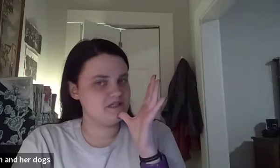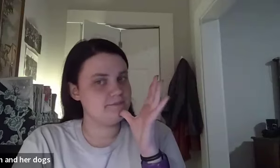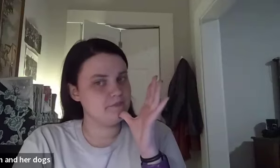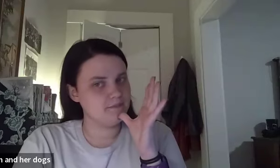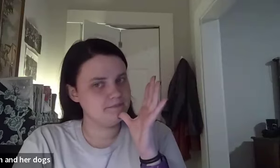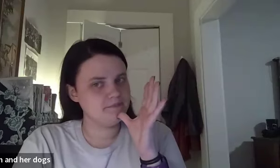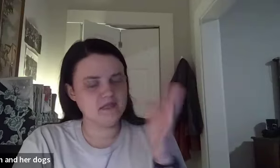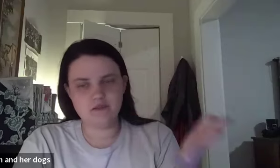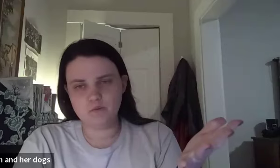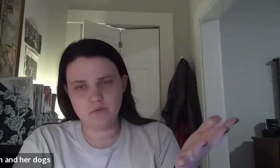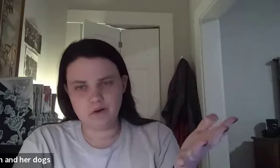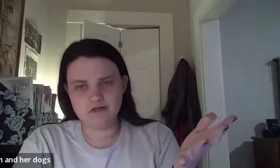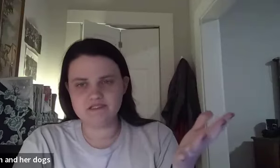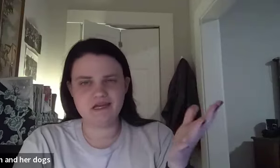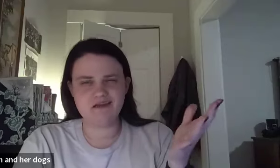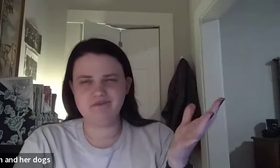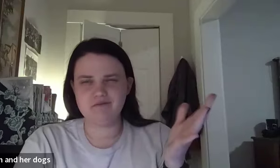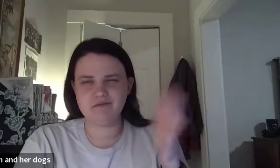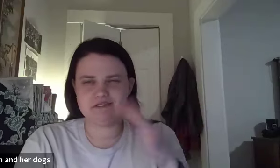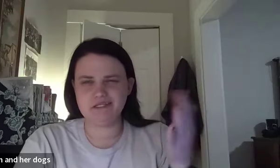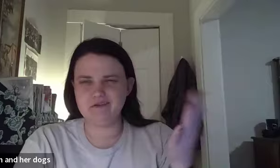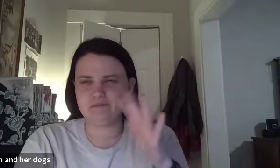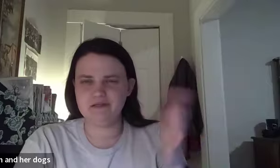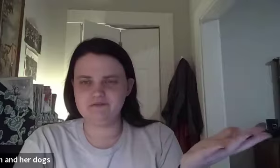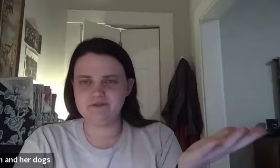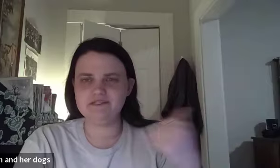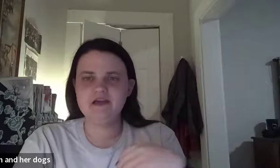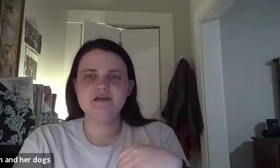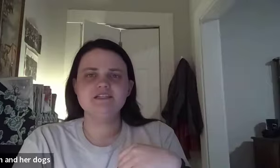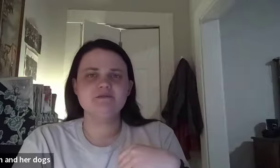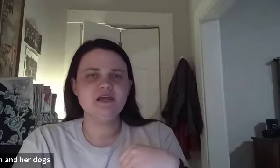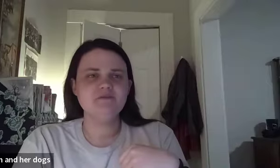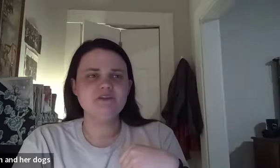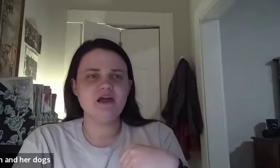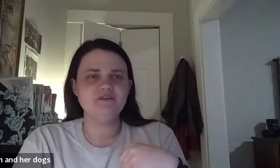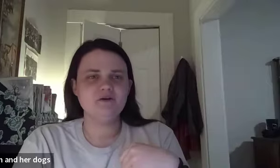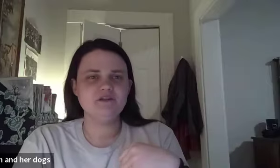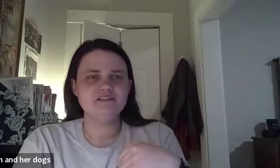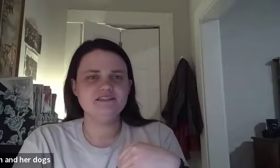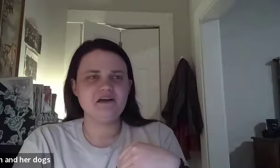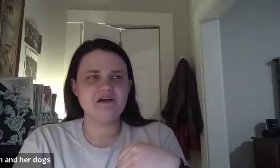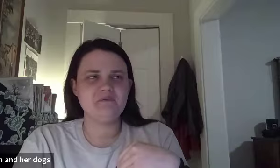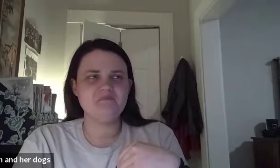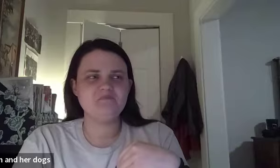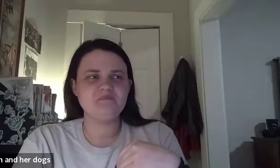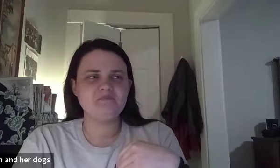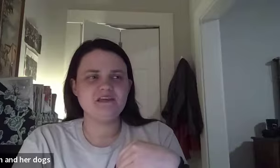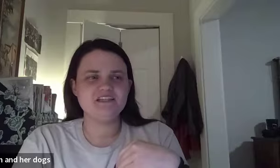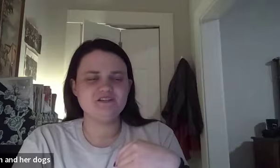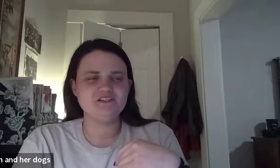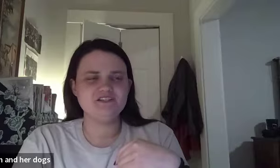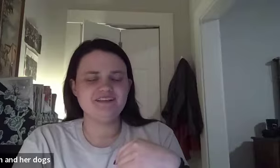time mom. Either way works. I've not really seen there be a difference. Sometimes I've noticed, especially